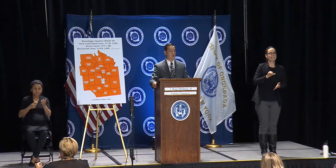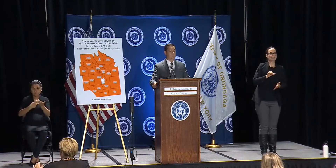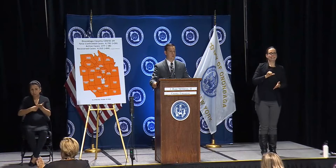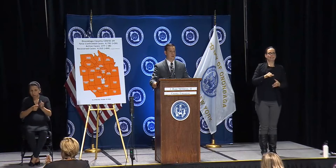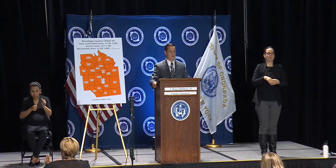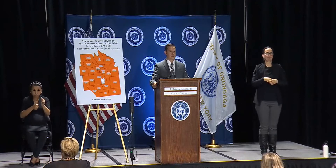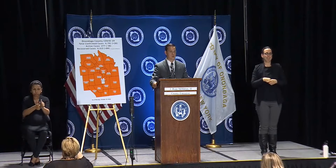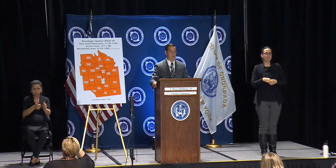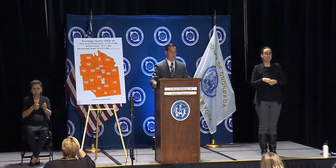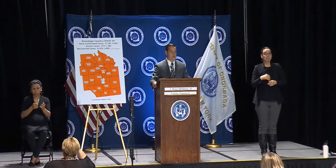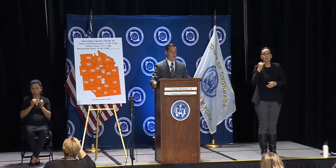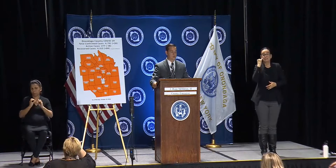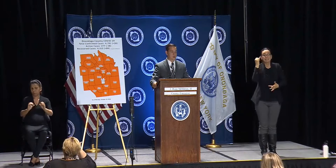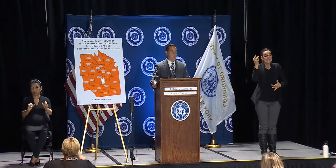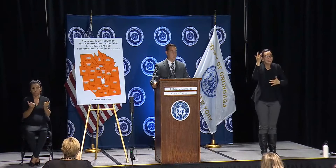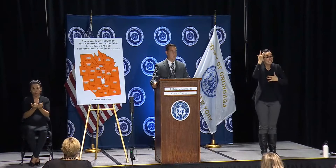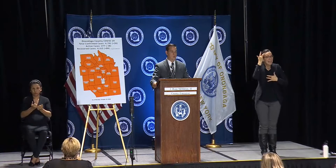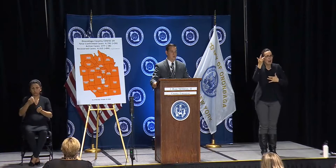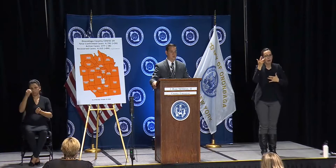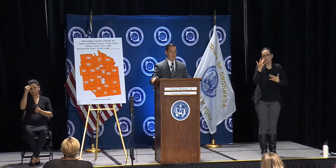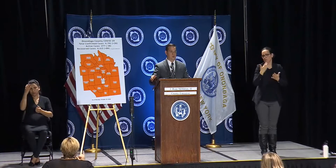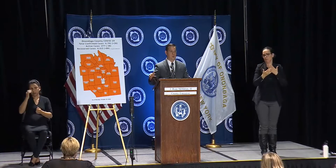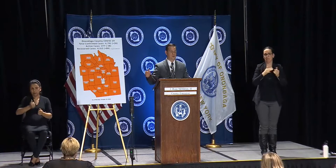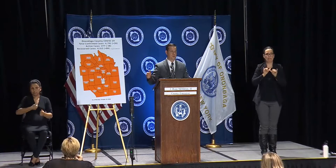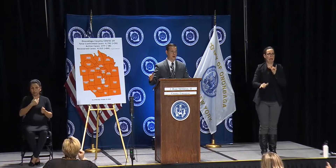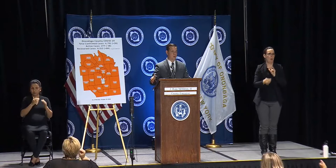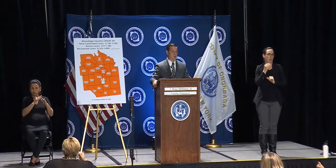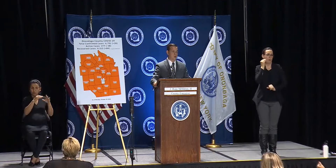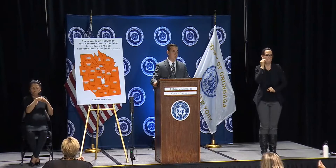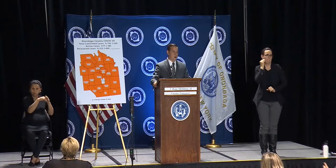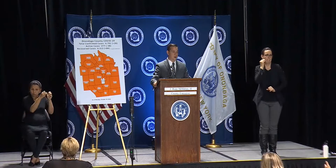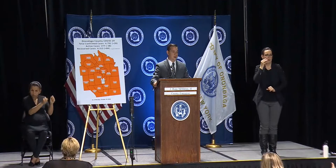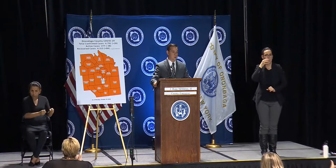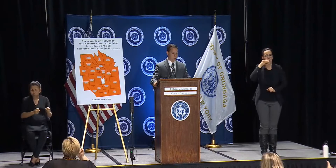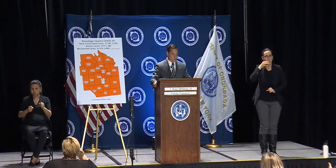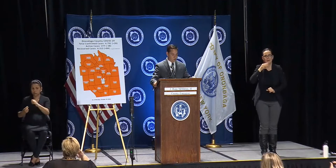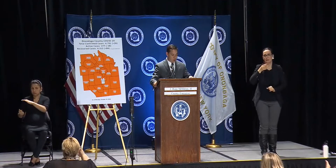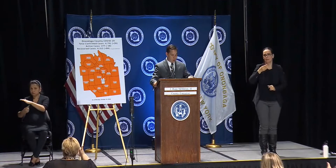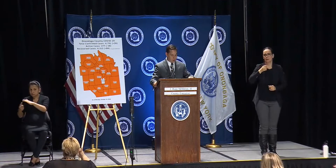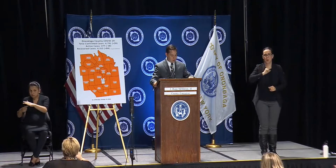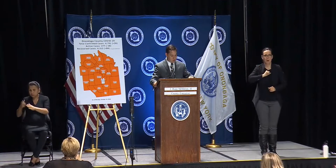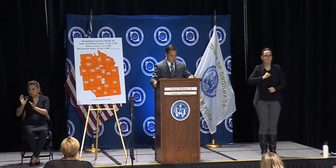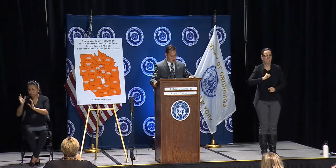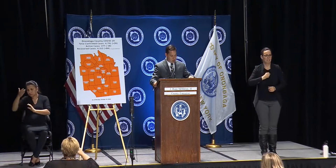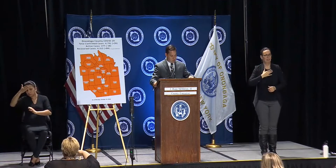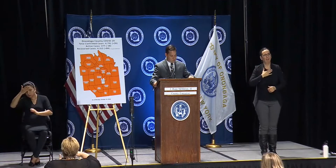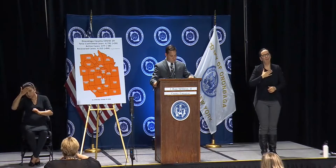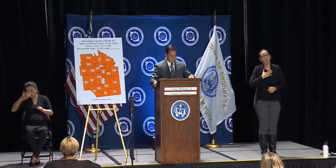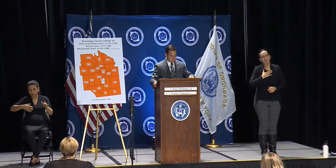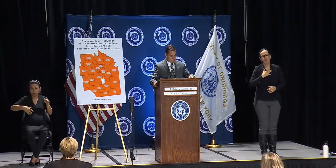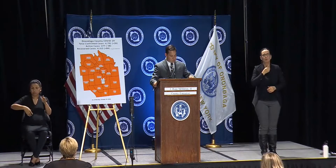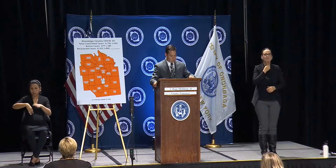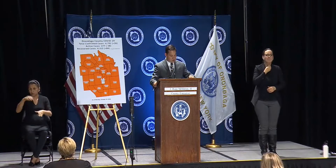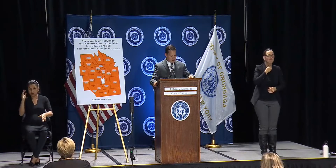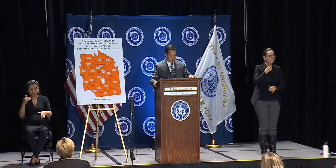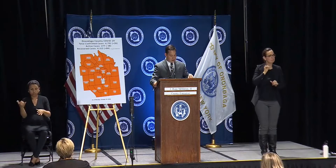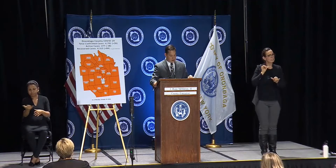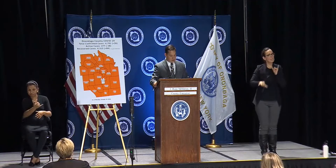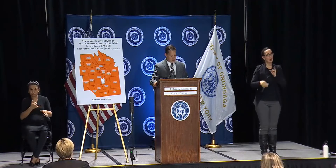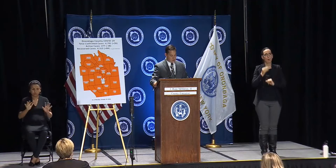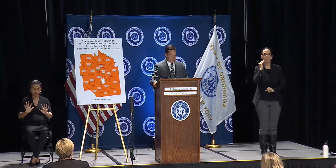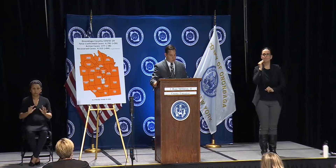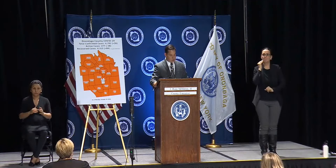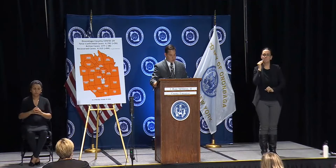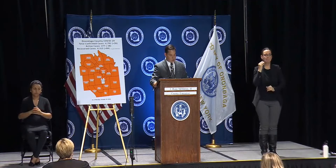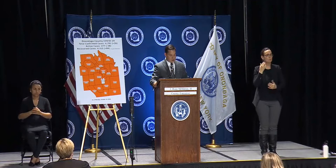that now for the next 2-3 weeks, hopefully 2-3 weeks from now, our data will be even stronger. Looking at